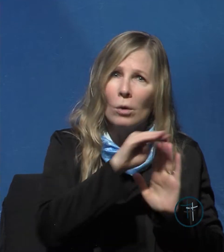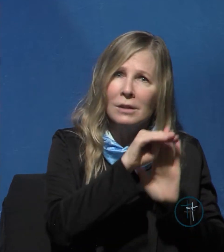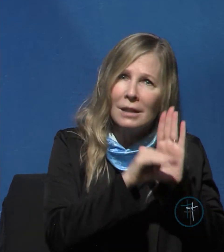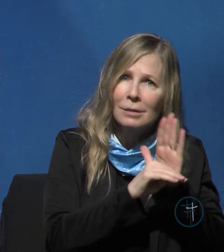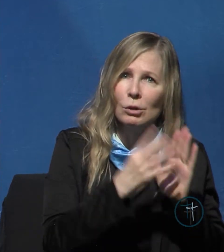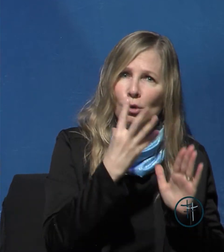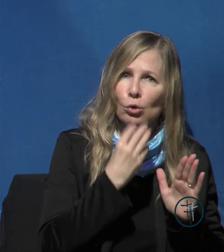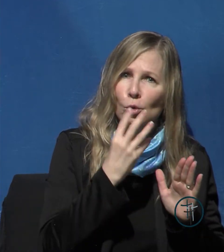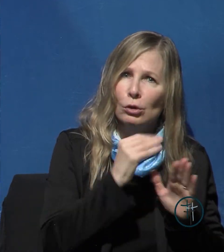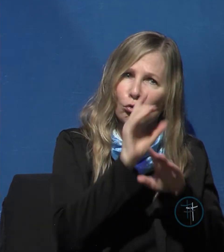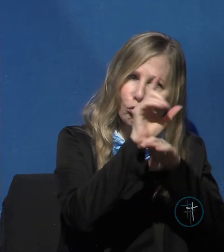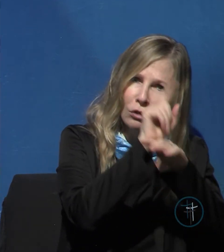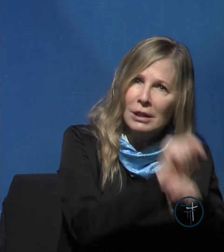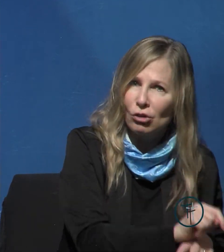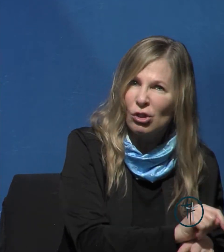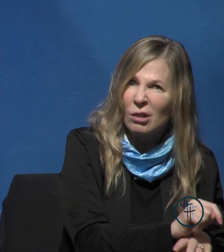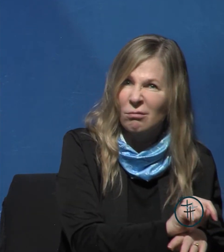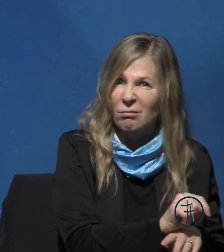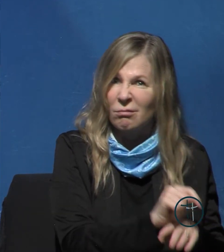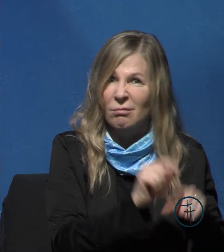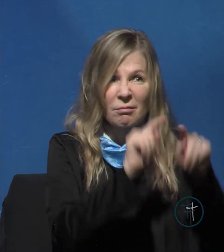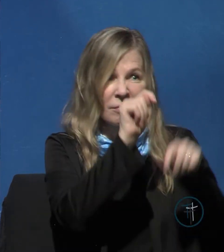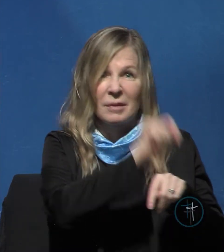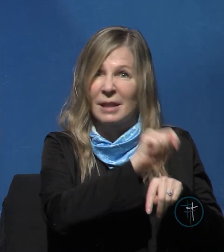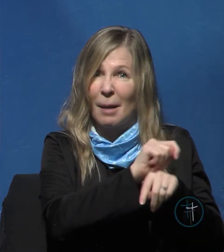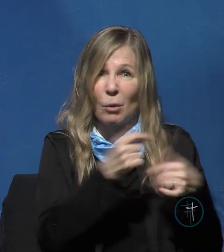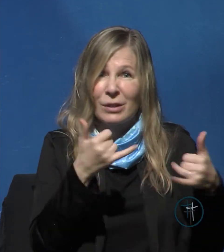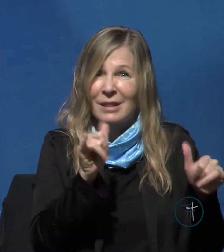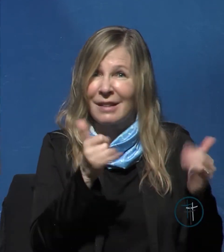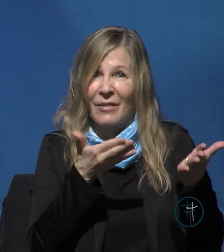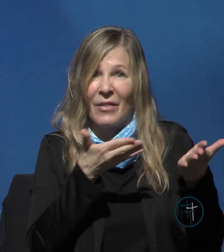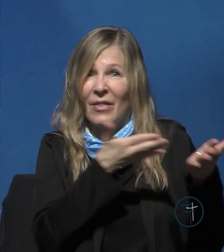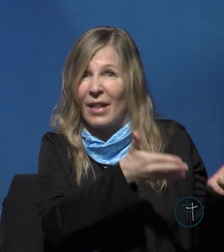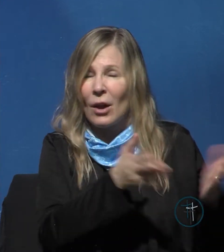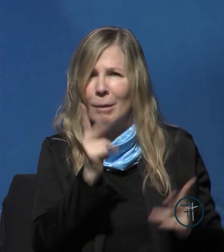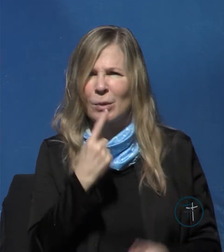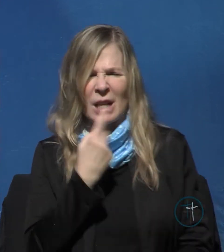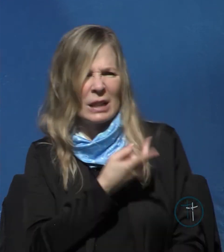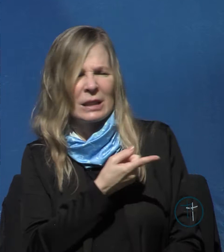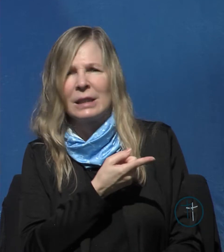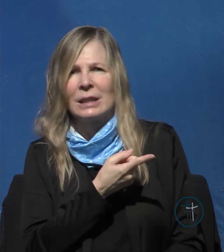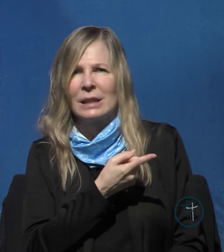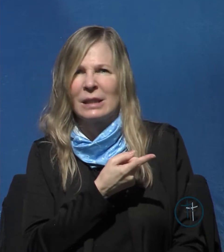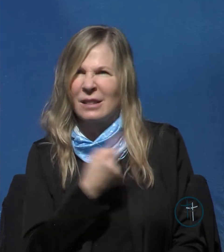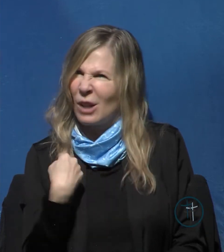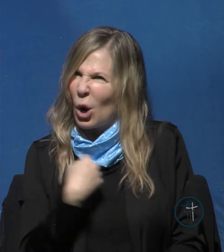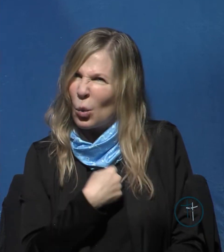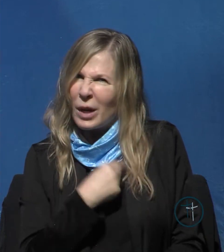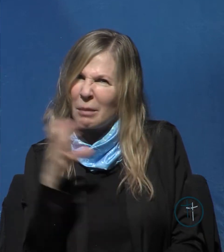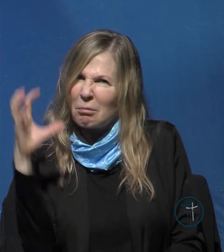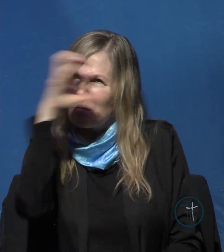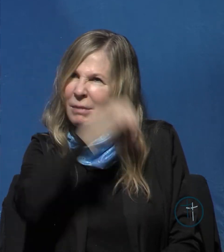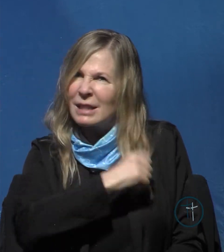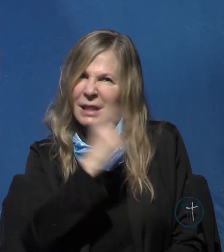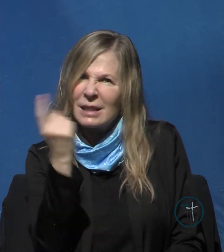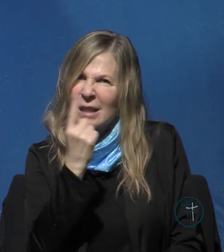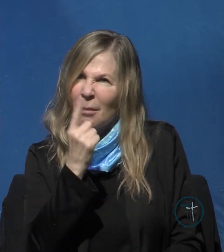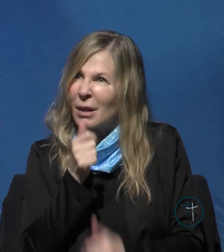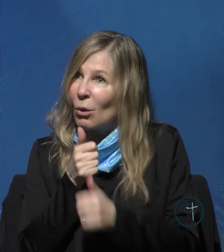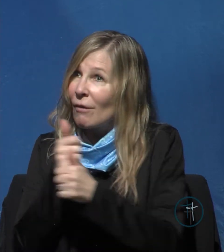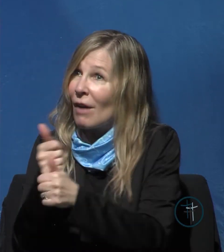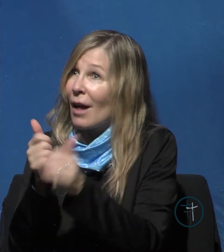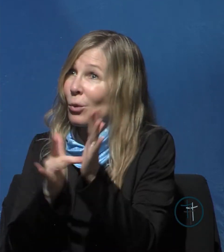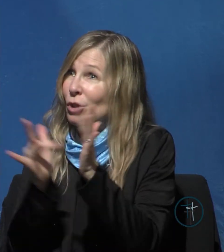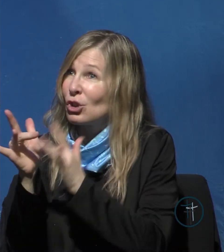all likelihood, the temple was still standing at the time of the writing of this book, and so people were saying, wait a minute, are we missing something by